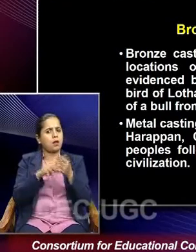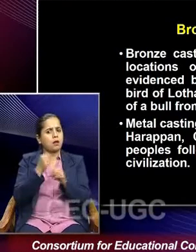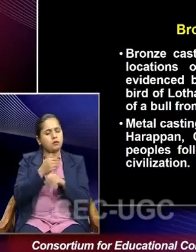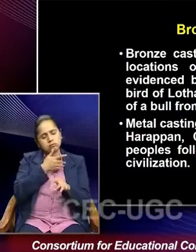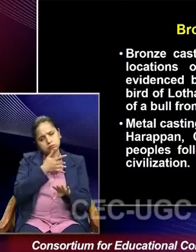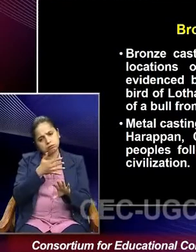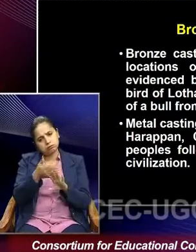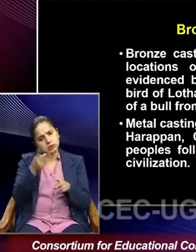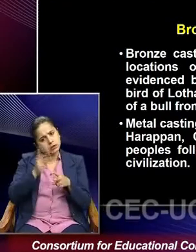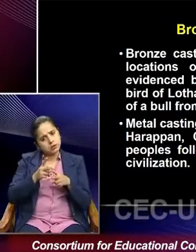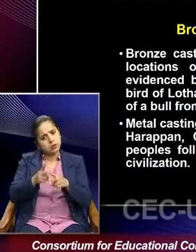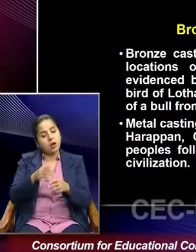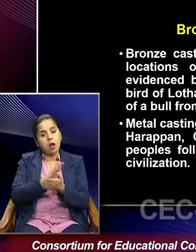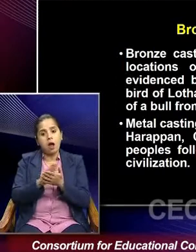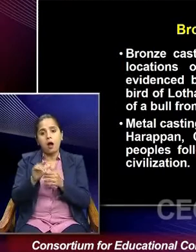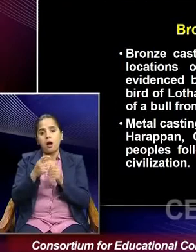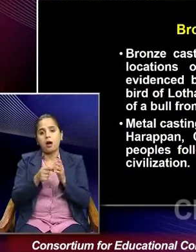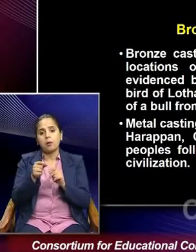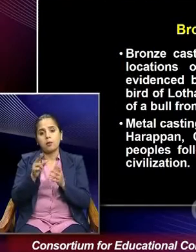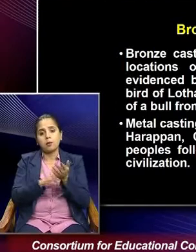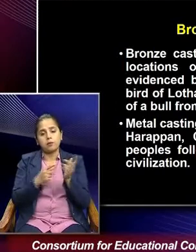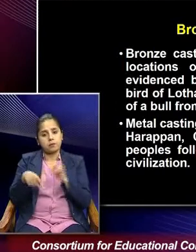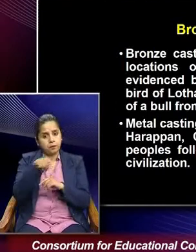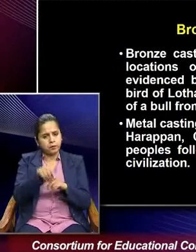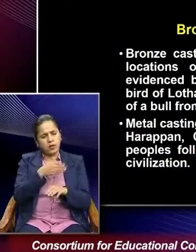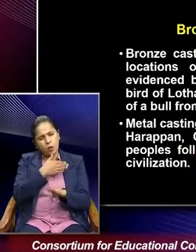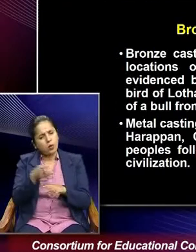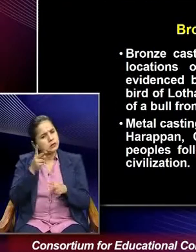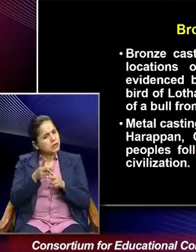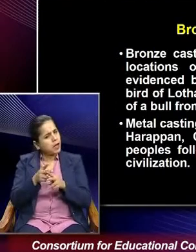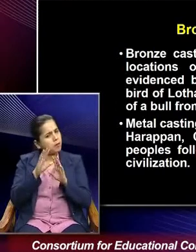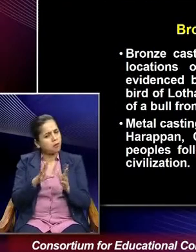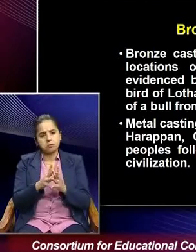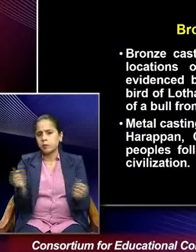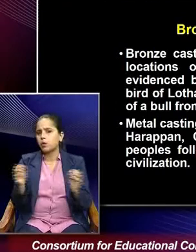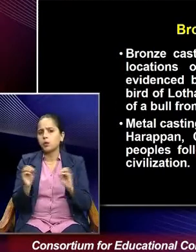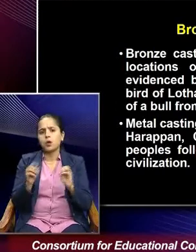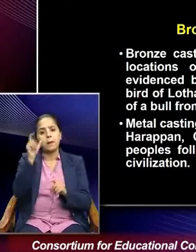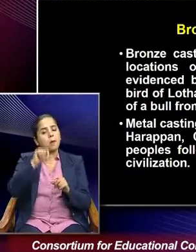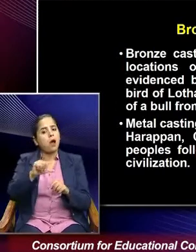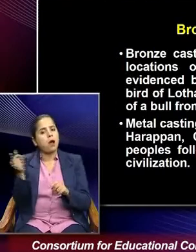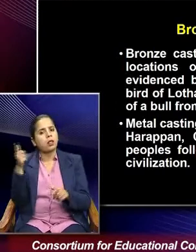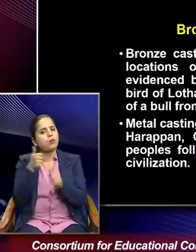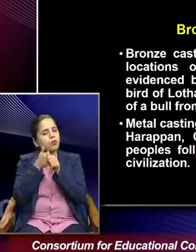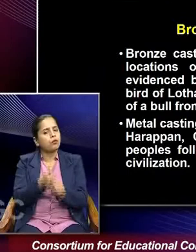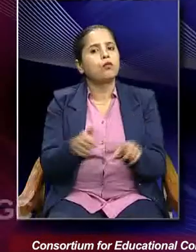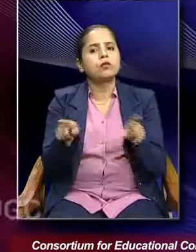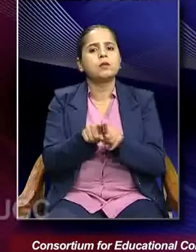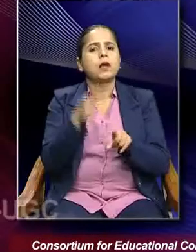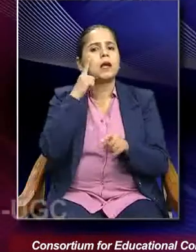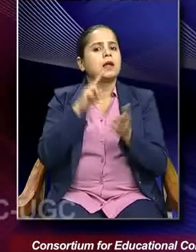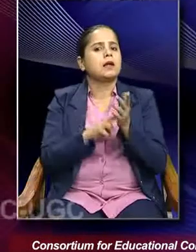the late Harappan, Chalcolithic and other peoples following the